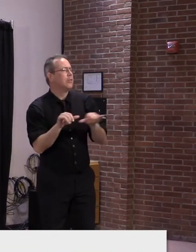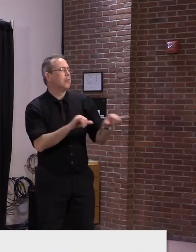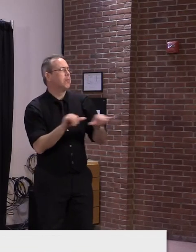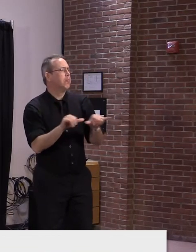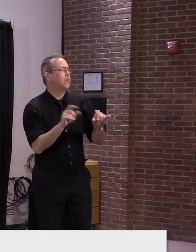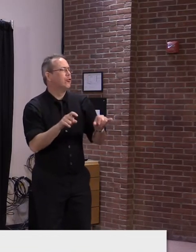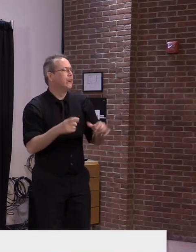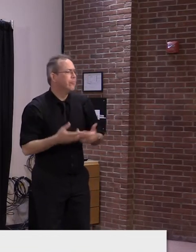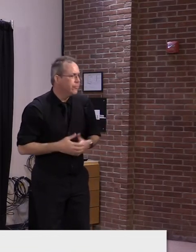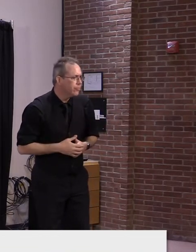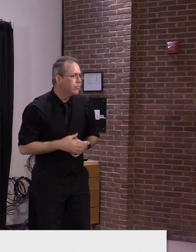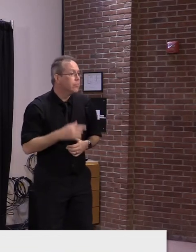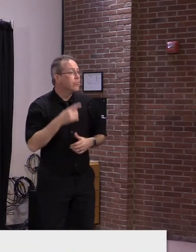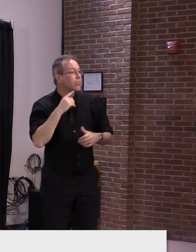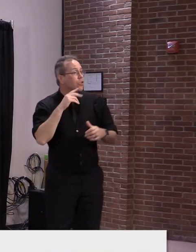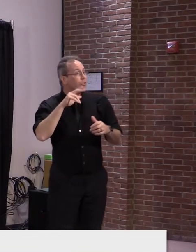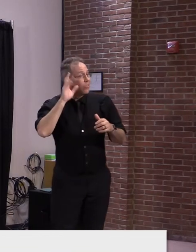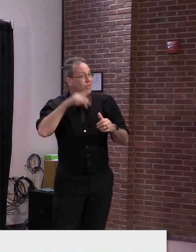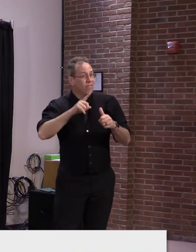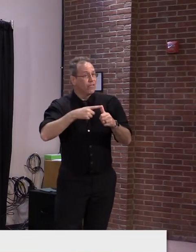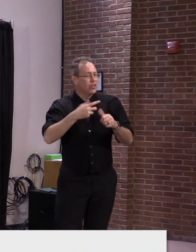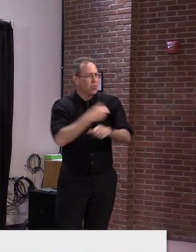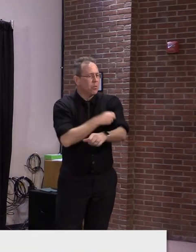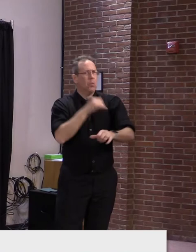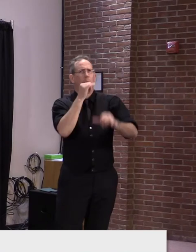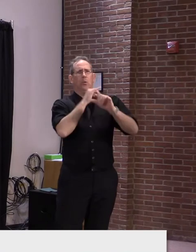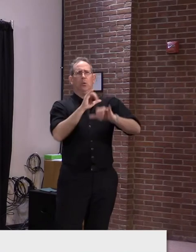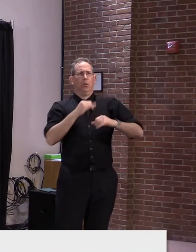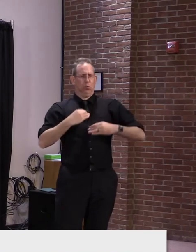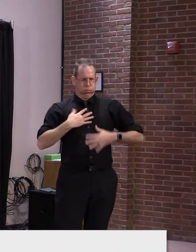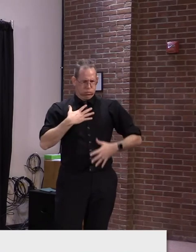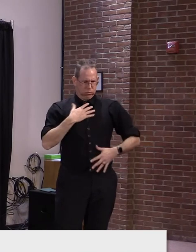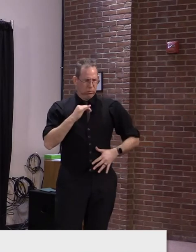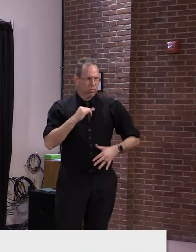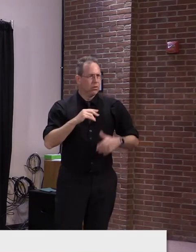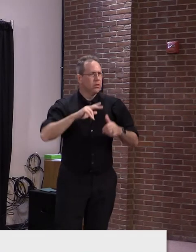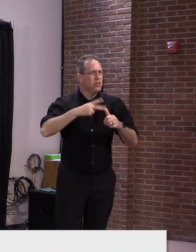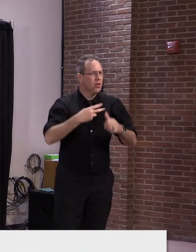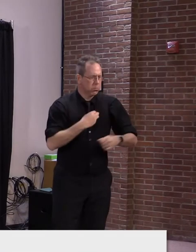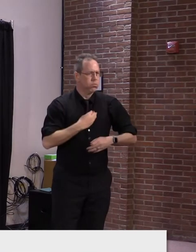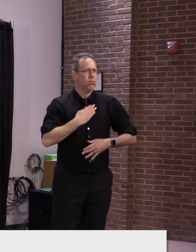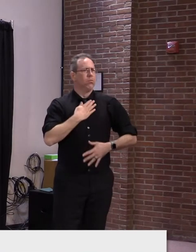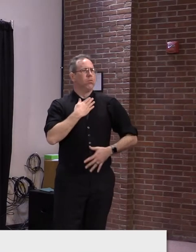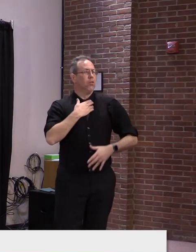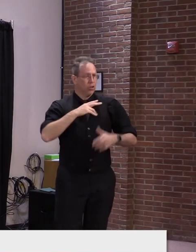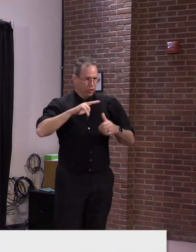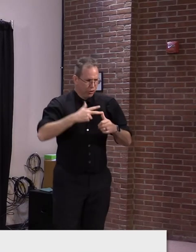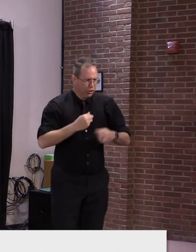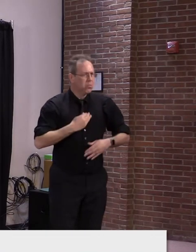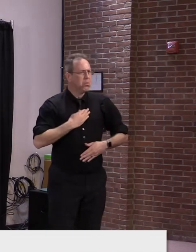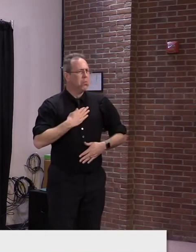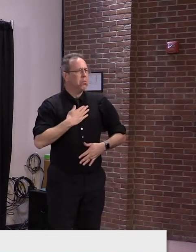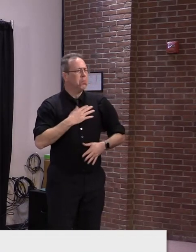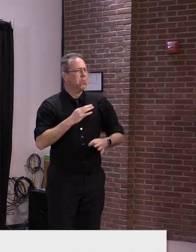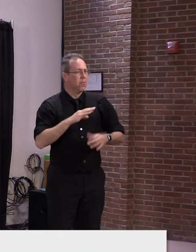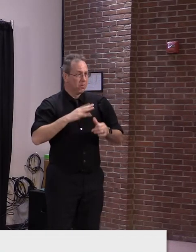third dose is a lower dose than the first two doses were. Are you aware of exactly what happened?